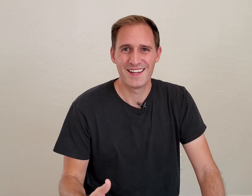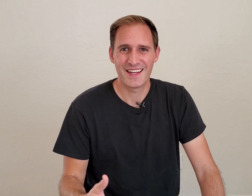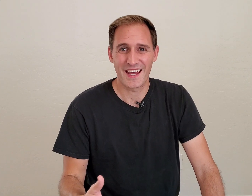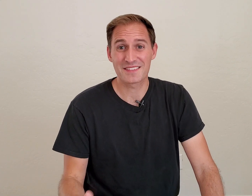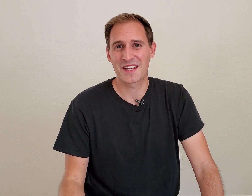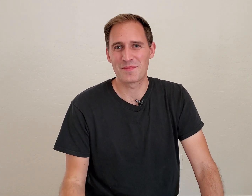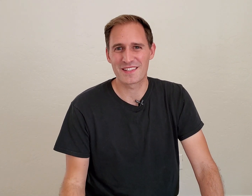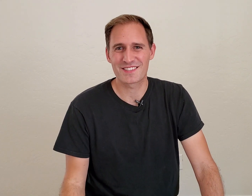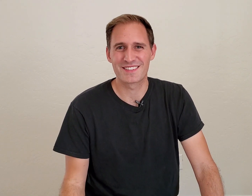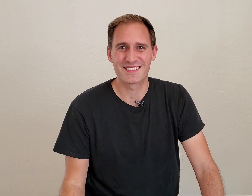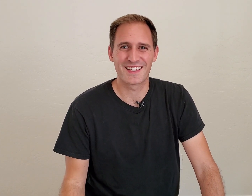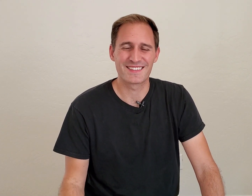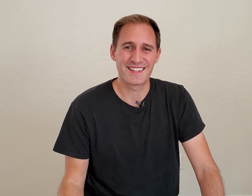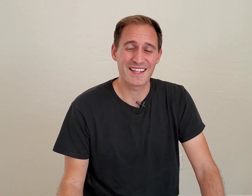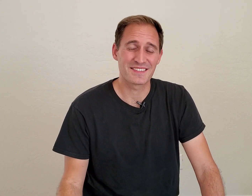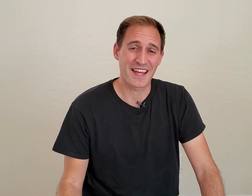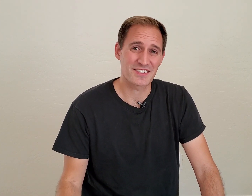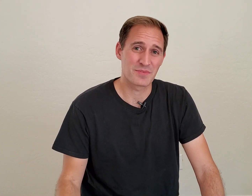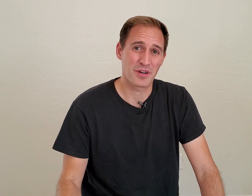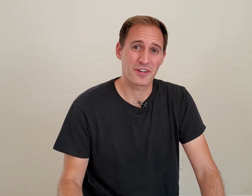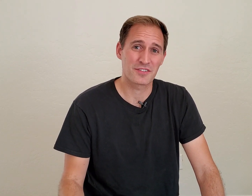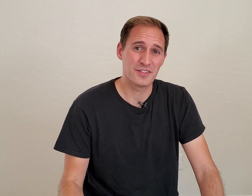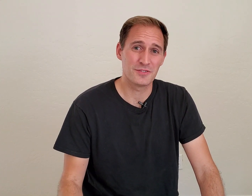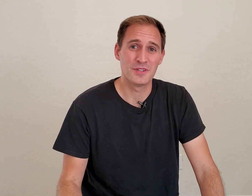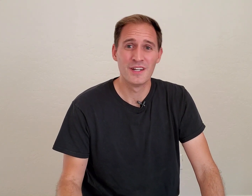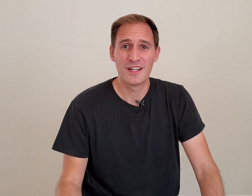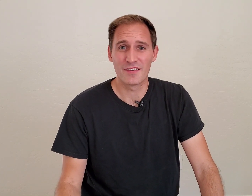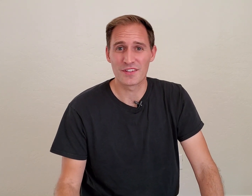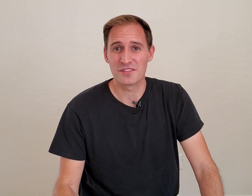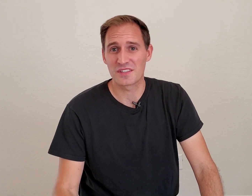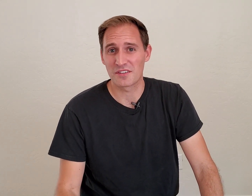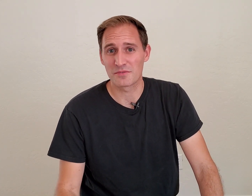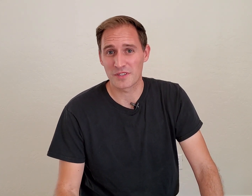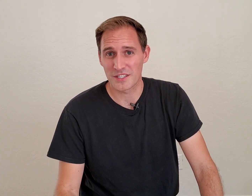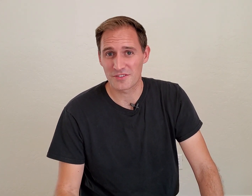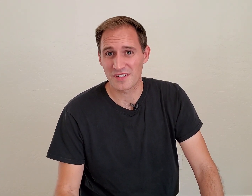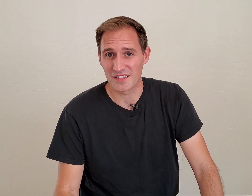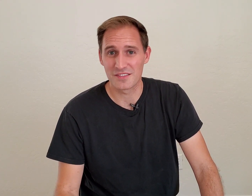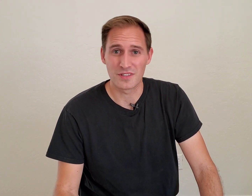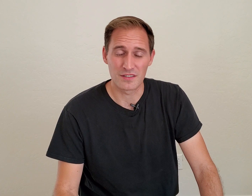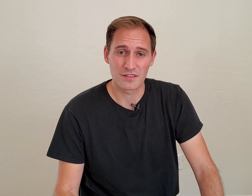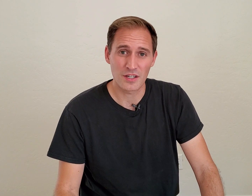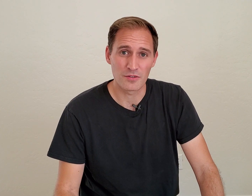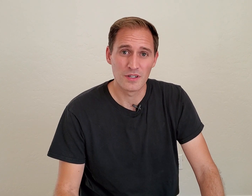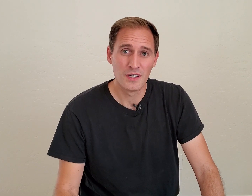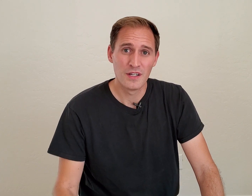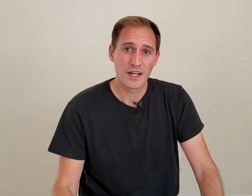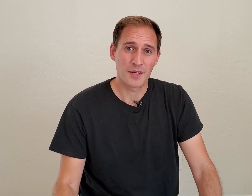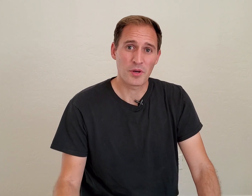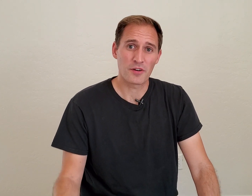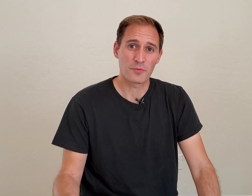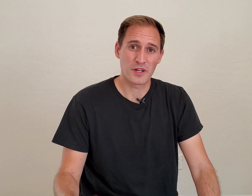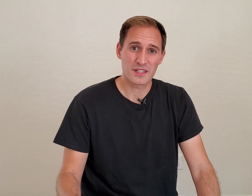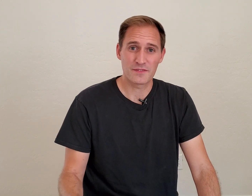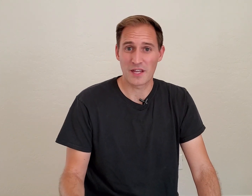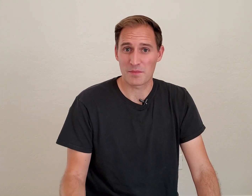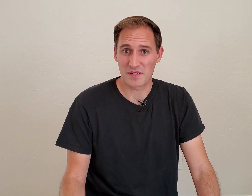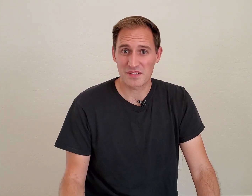As I mentioned, today is actually part 2 of the new series, 100 Signs You Need to Know. Part 1, if you had missed it, was